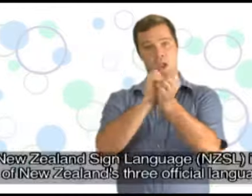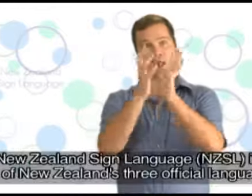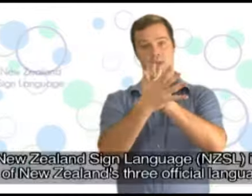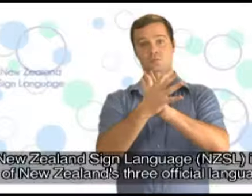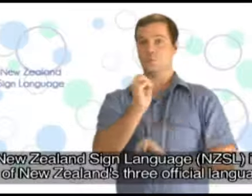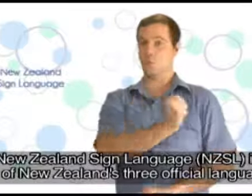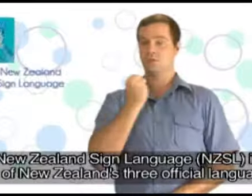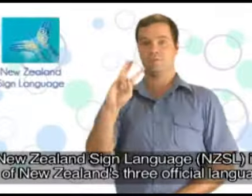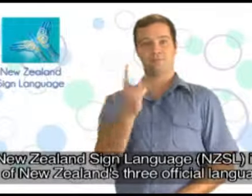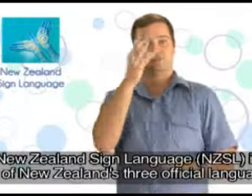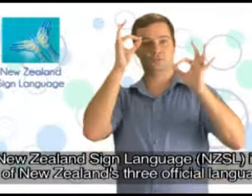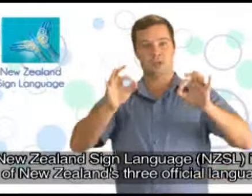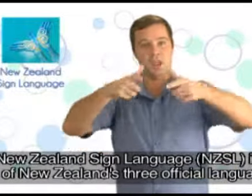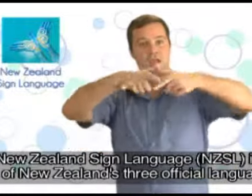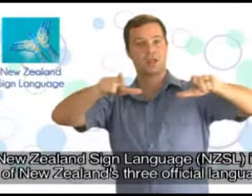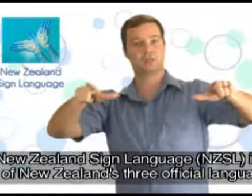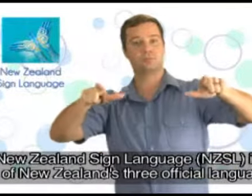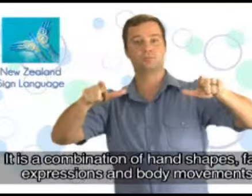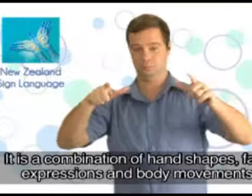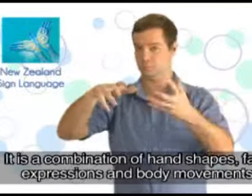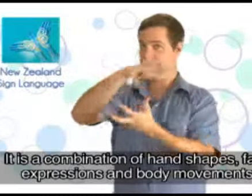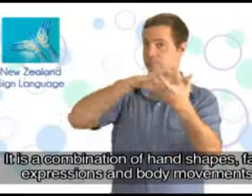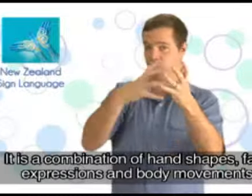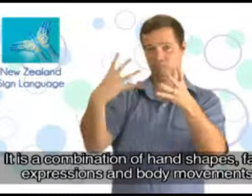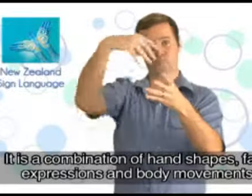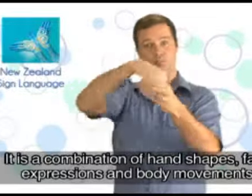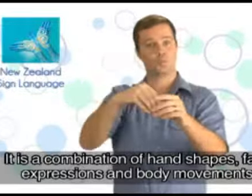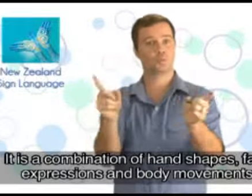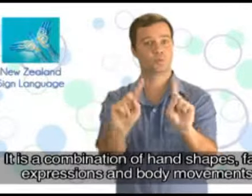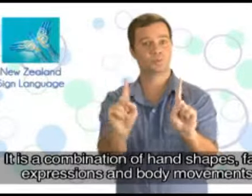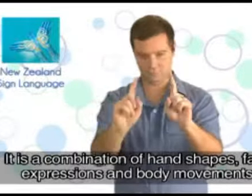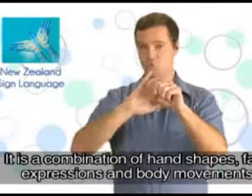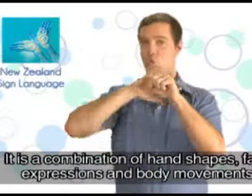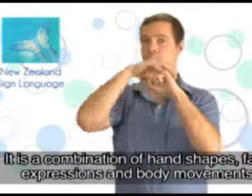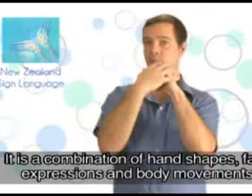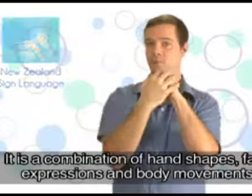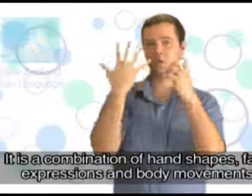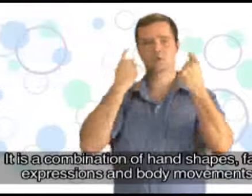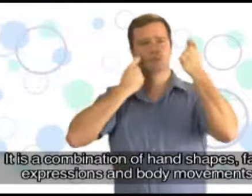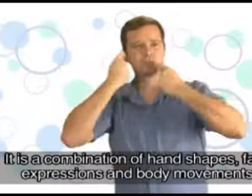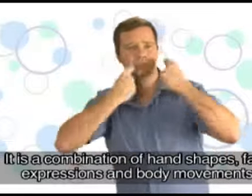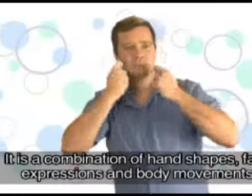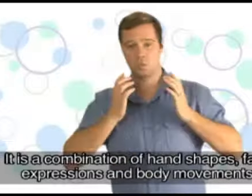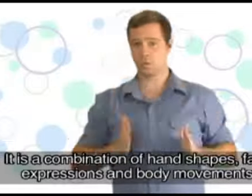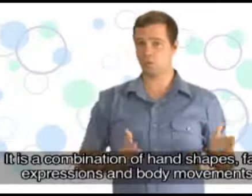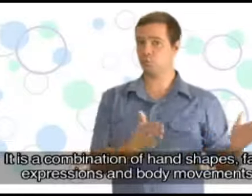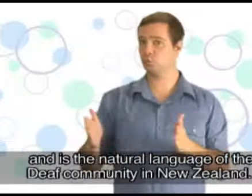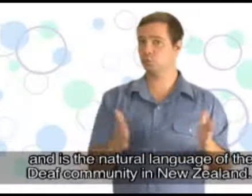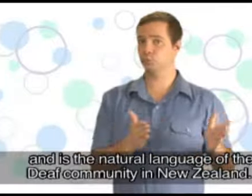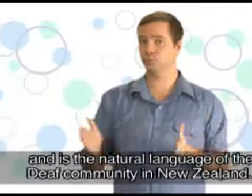New Zealand Sign Language is one of New Zealand's 3 official languages. It is a combination of handshapes, facial expressions and body movements,